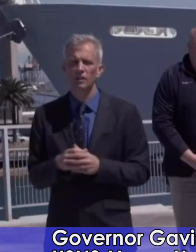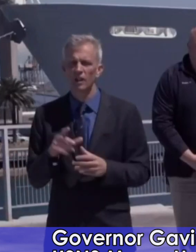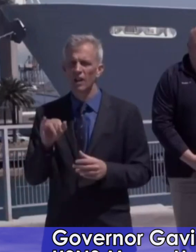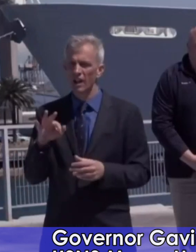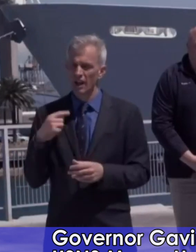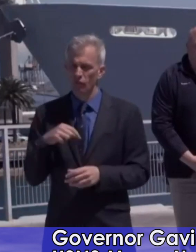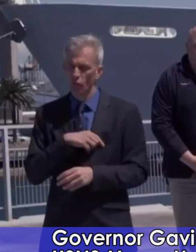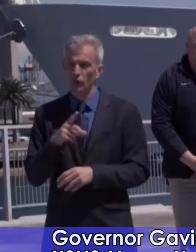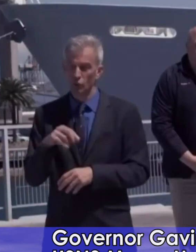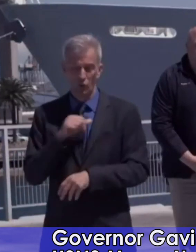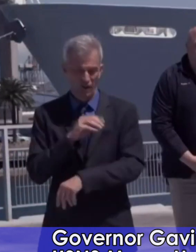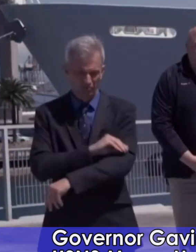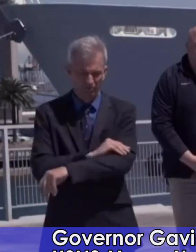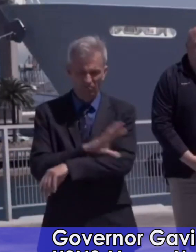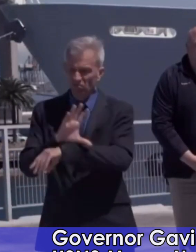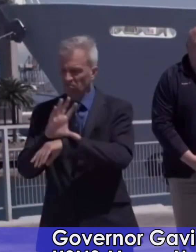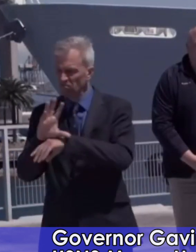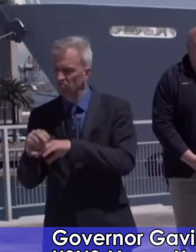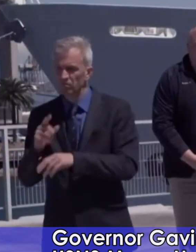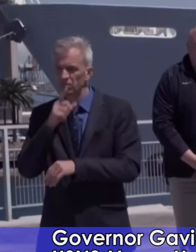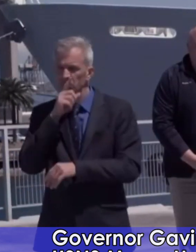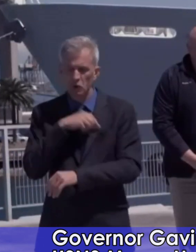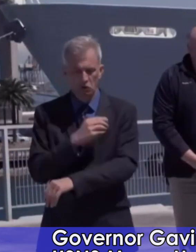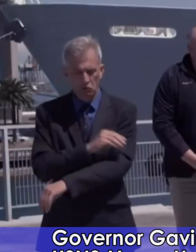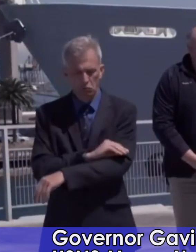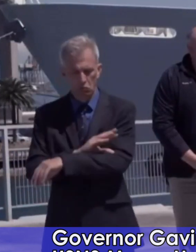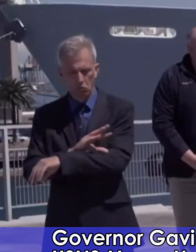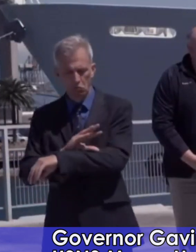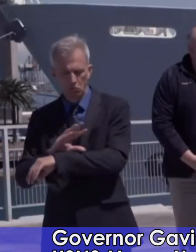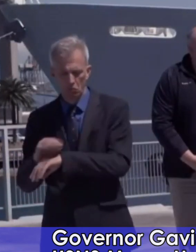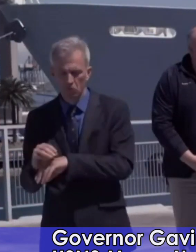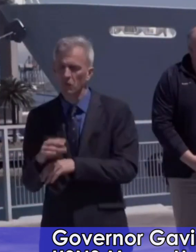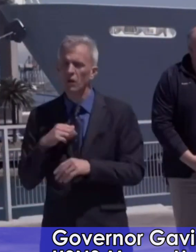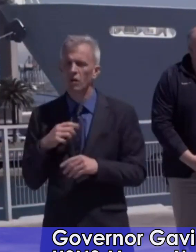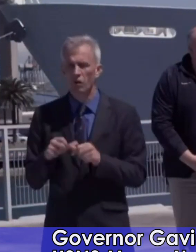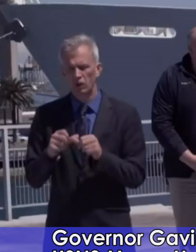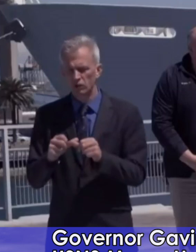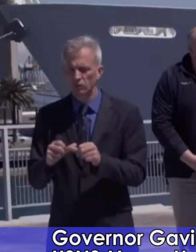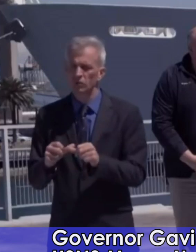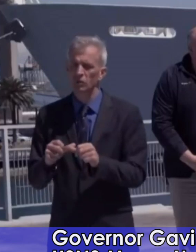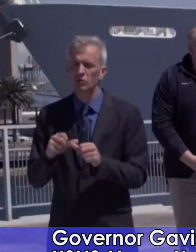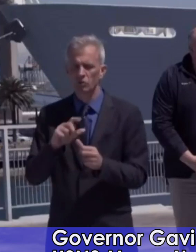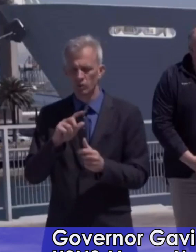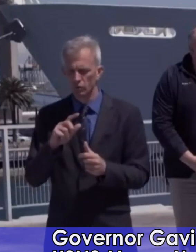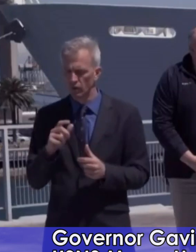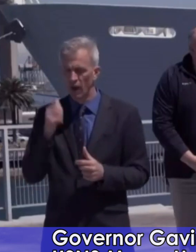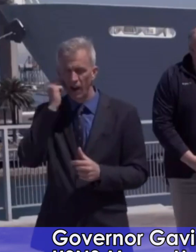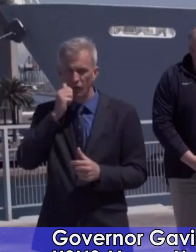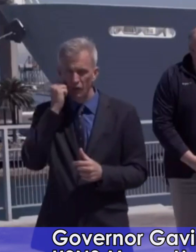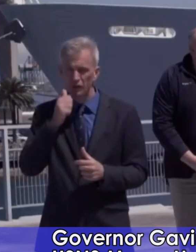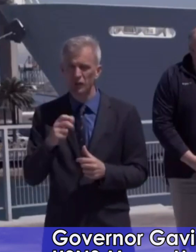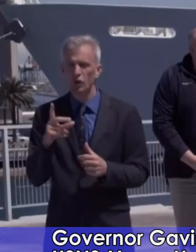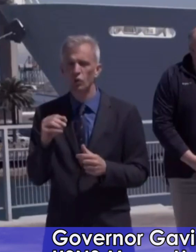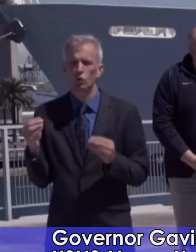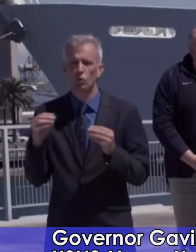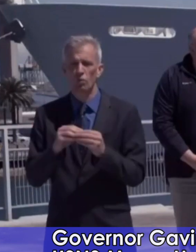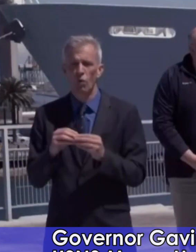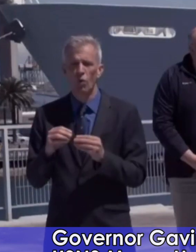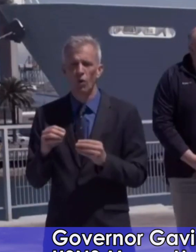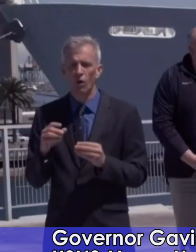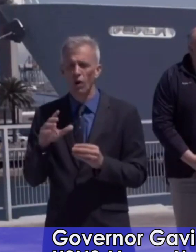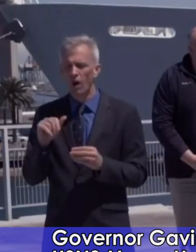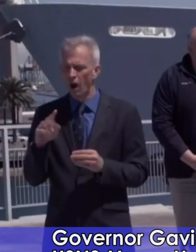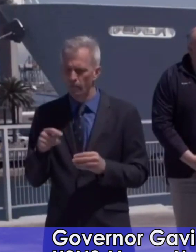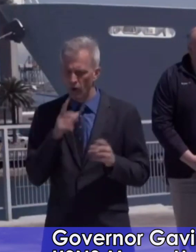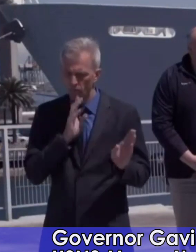that curve, we can meet that moment, continue hour by hour, minute by minute, to do more of what you see behind me in terms of laying the foundation